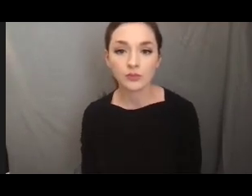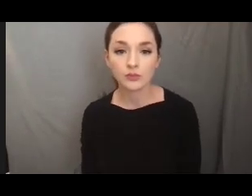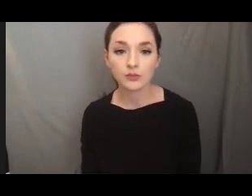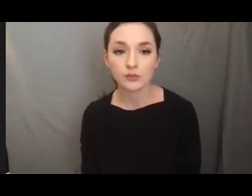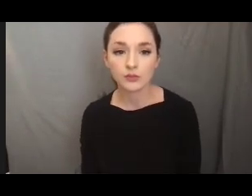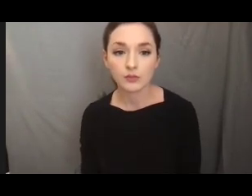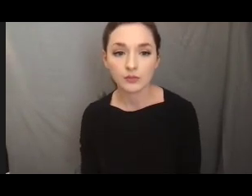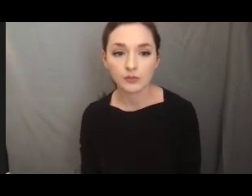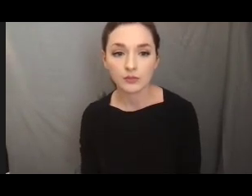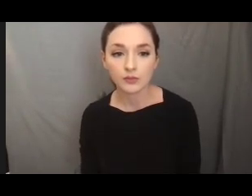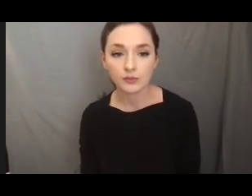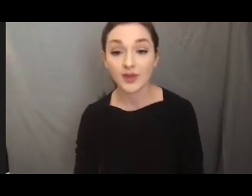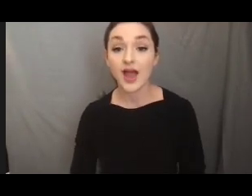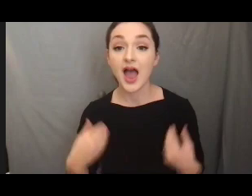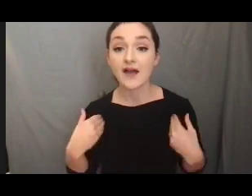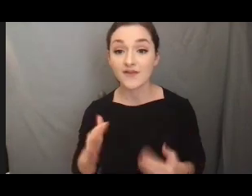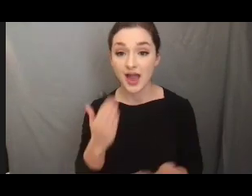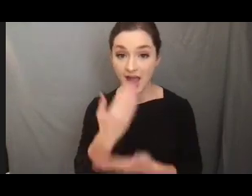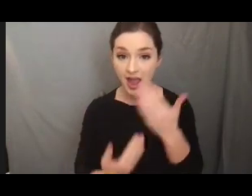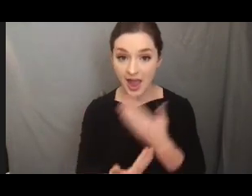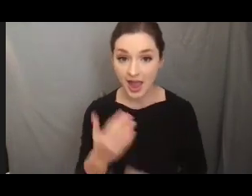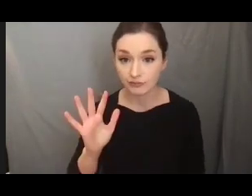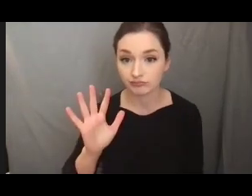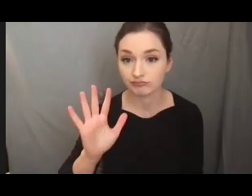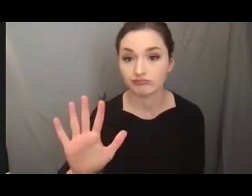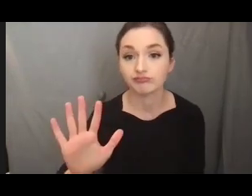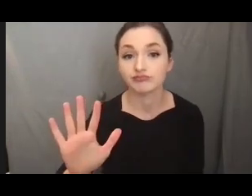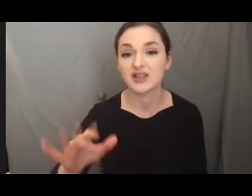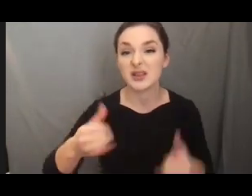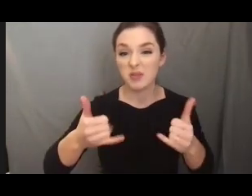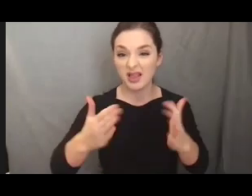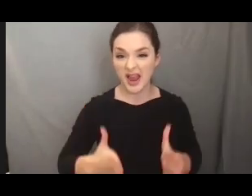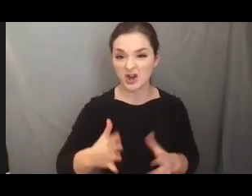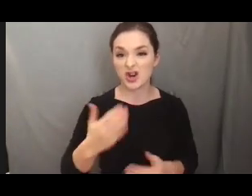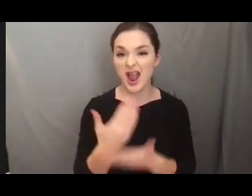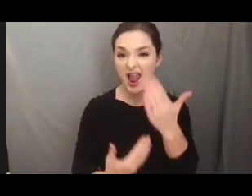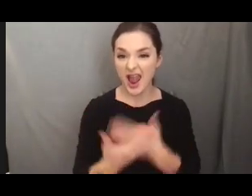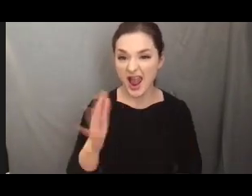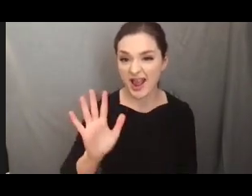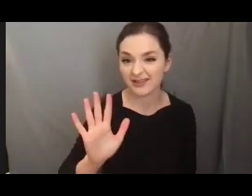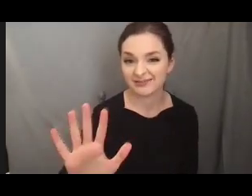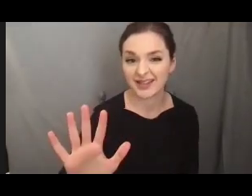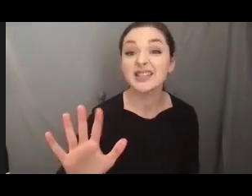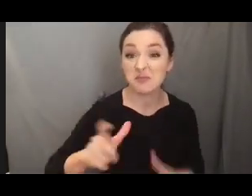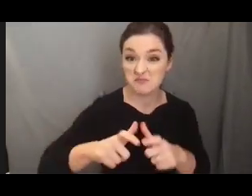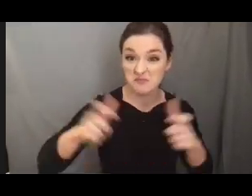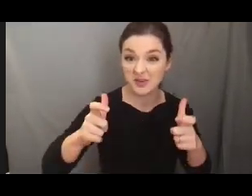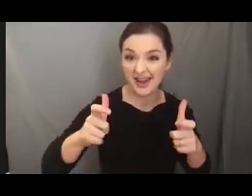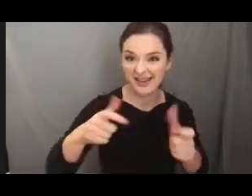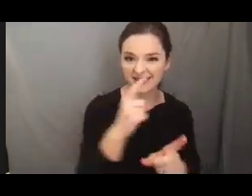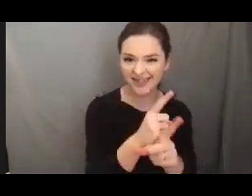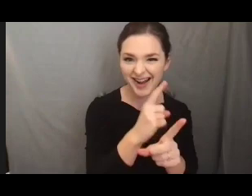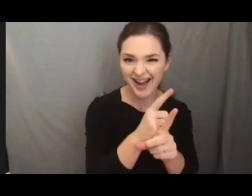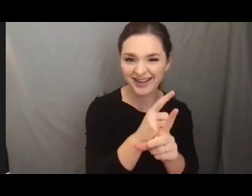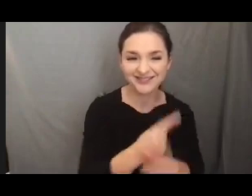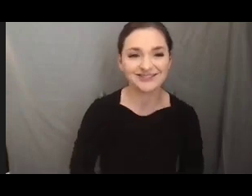into. Handprint. That was the size of his hand. You can see pretty big. Yeah, big I'm a little hand. guy, but he's a pretty big guy. Yeah.